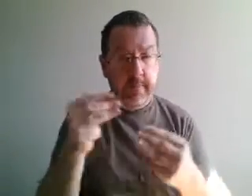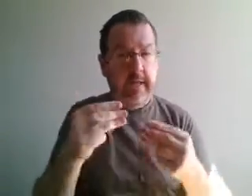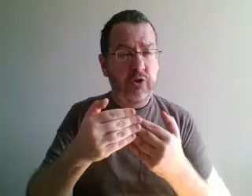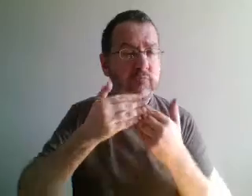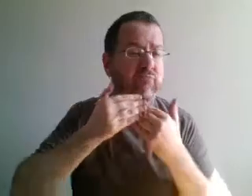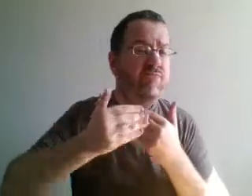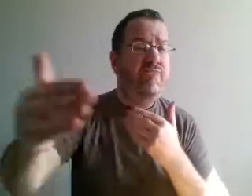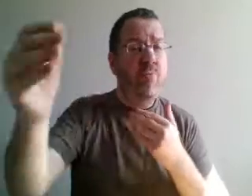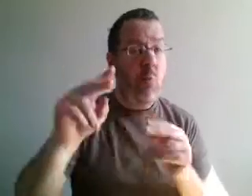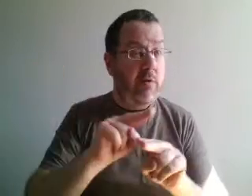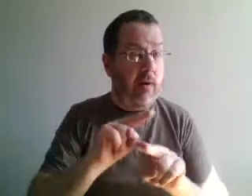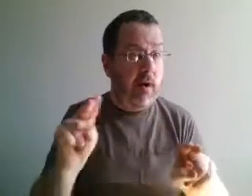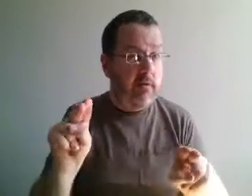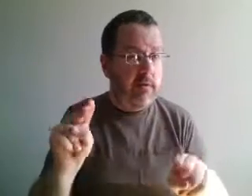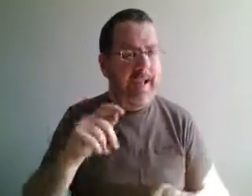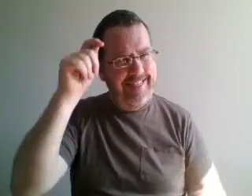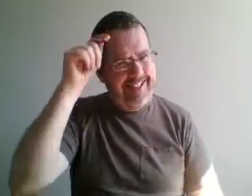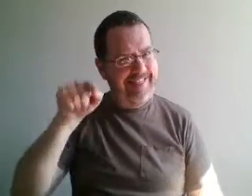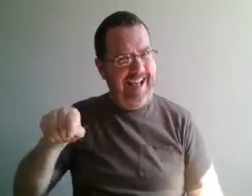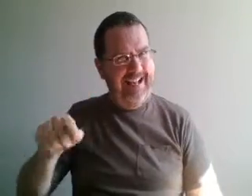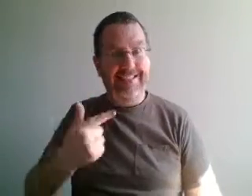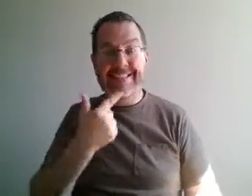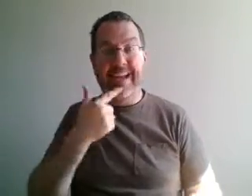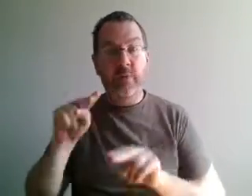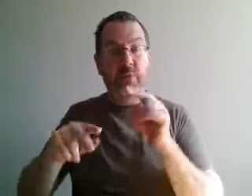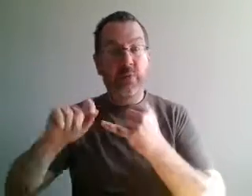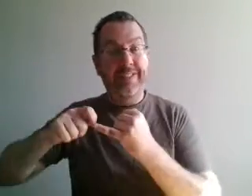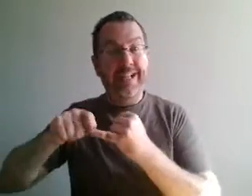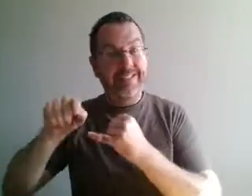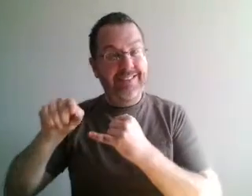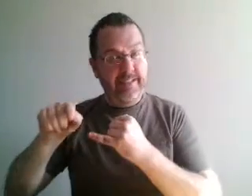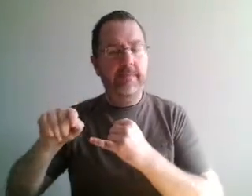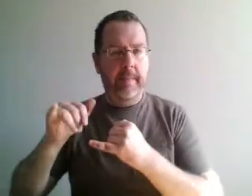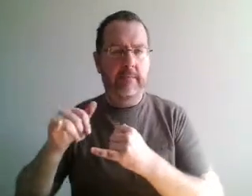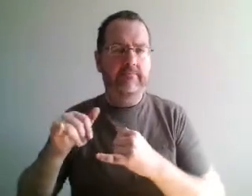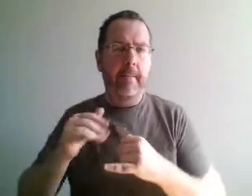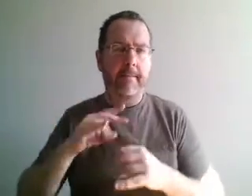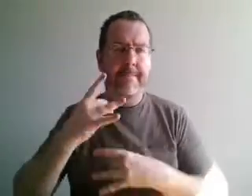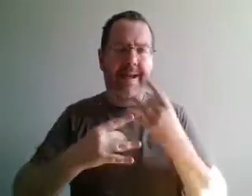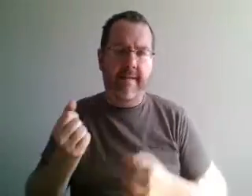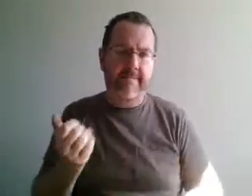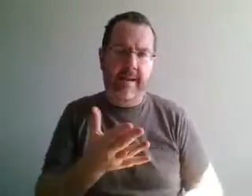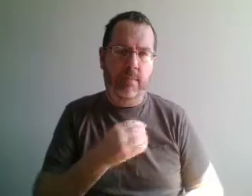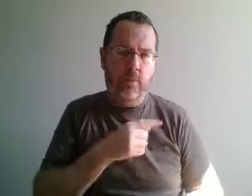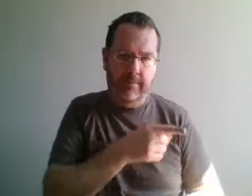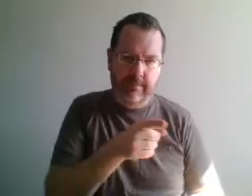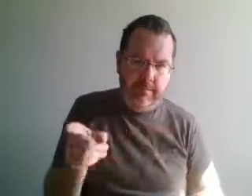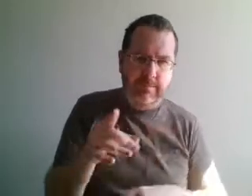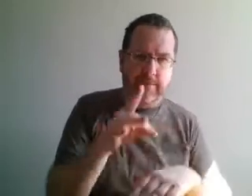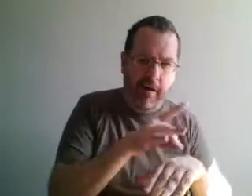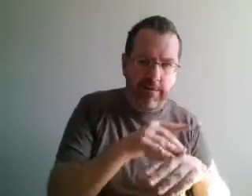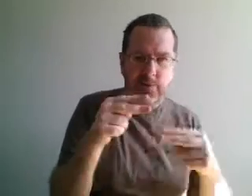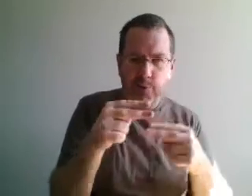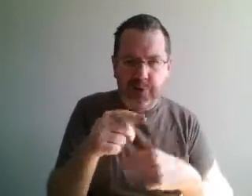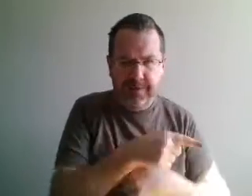to those frontline staff who are particularly at risk of getting infection. And we absolutely need